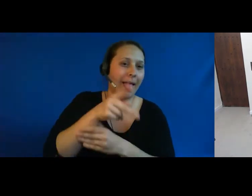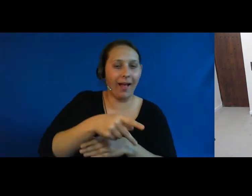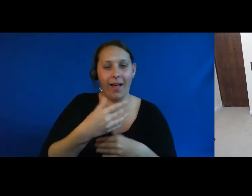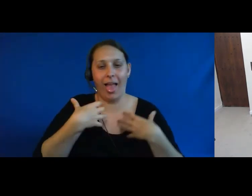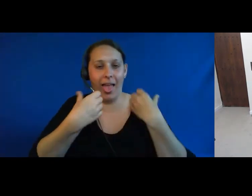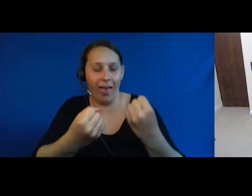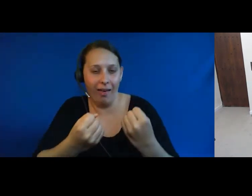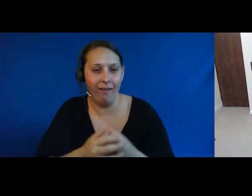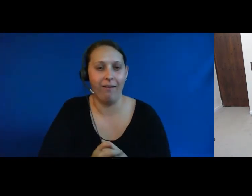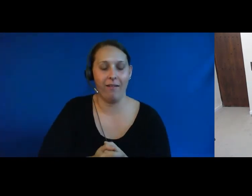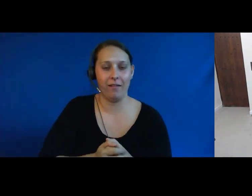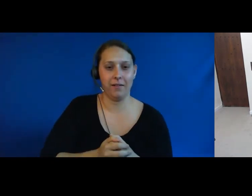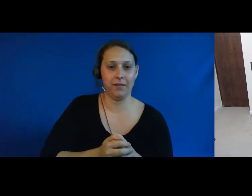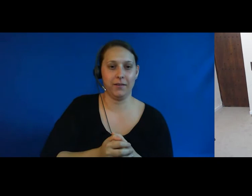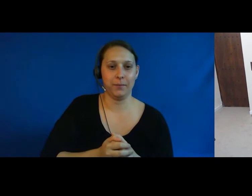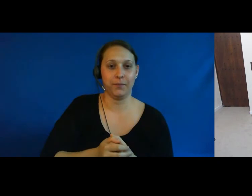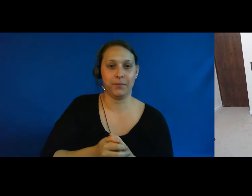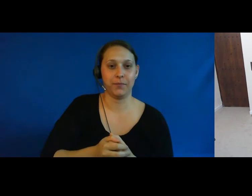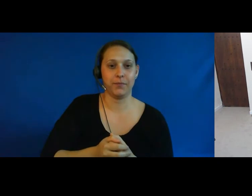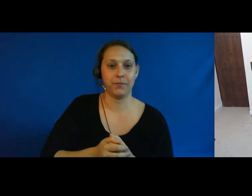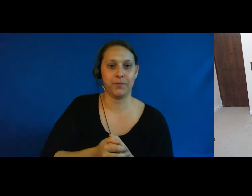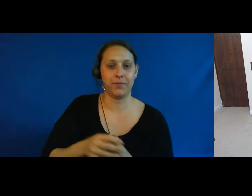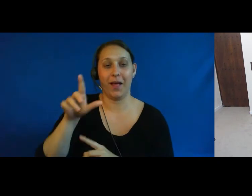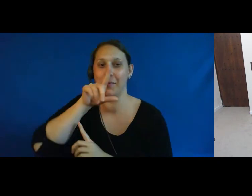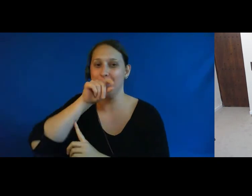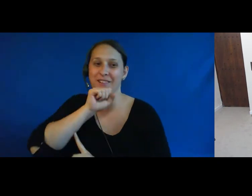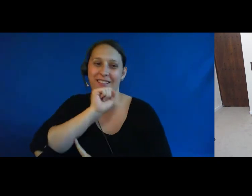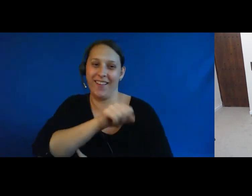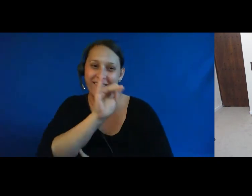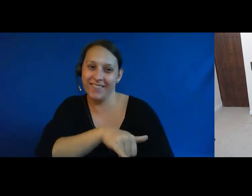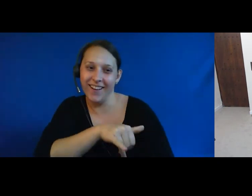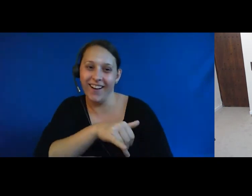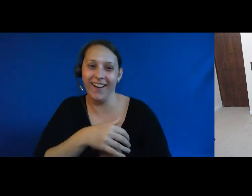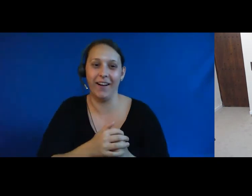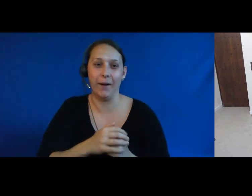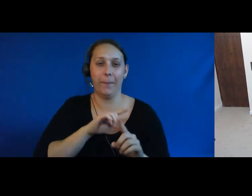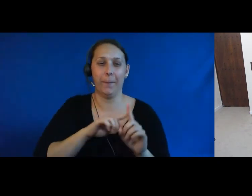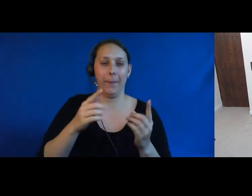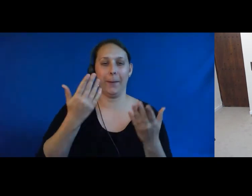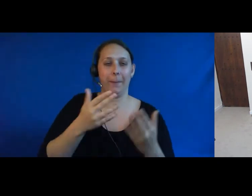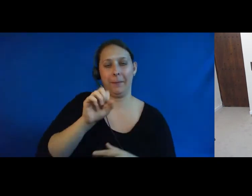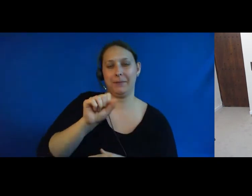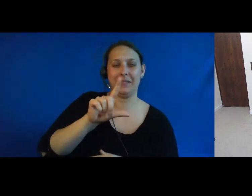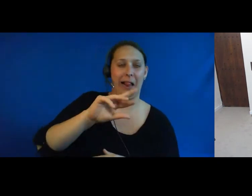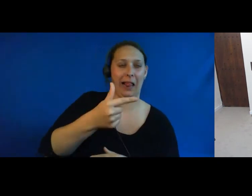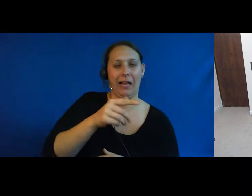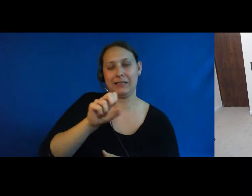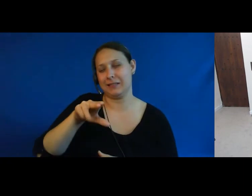So good for the birds, it keeps them well fed, but maybe a few too many slugs and snails this year.